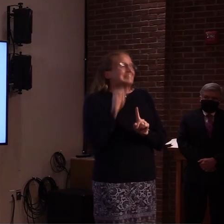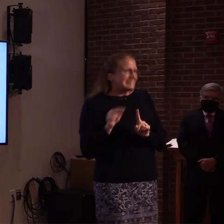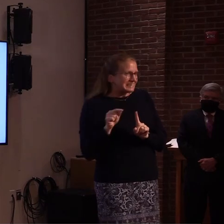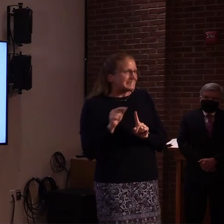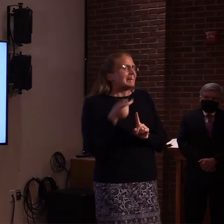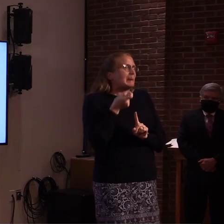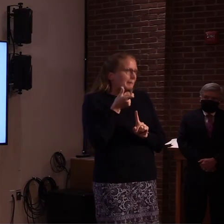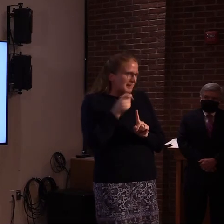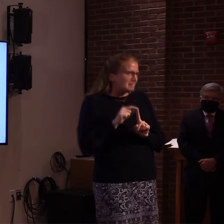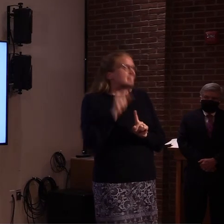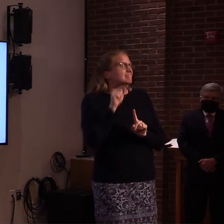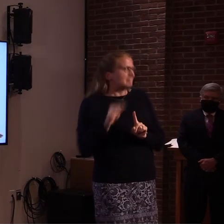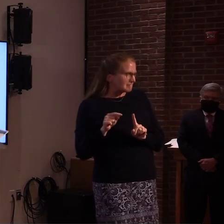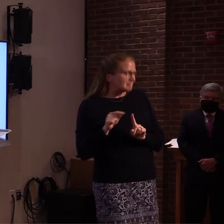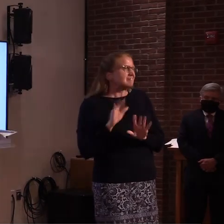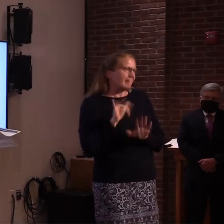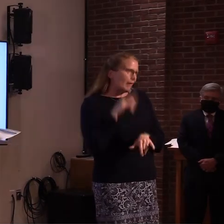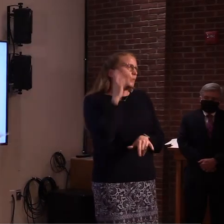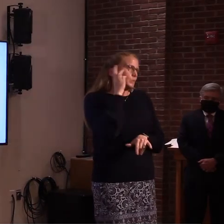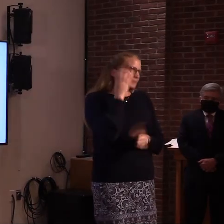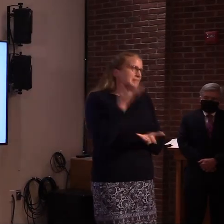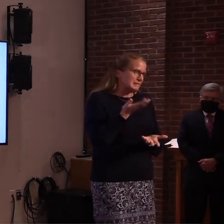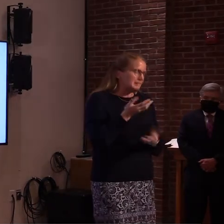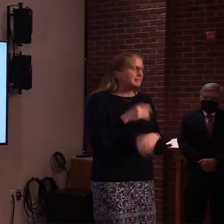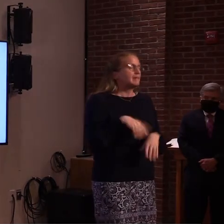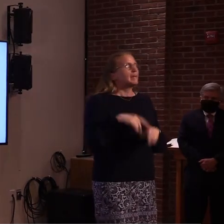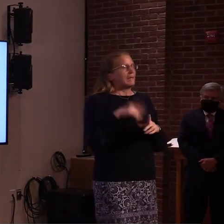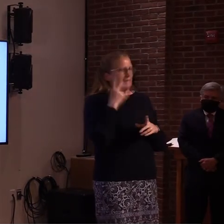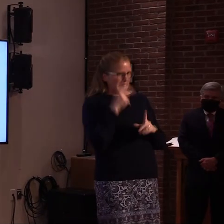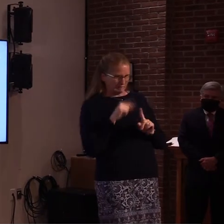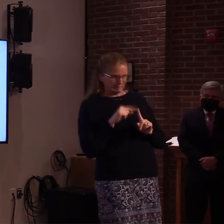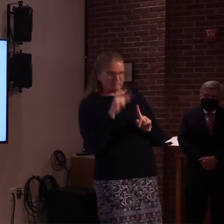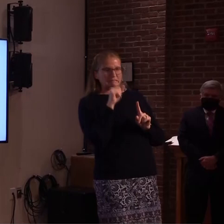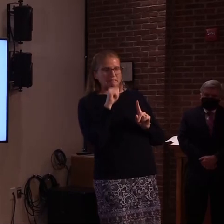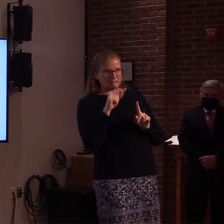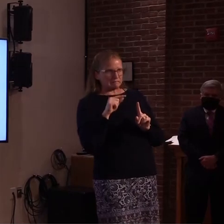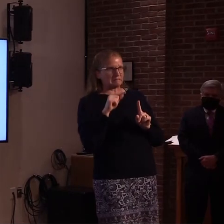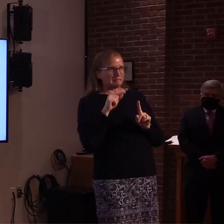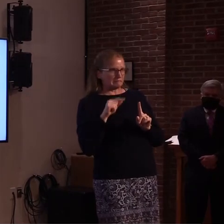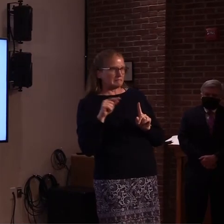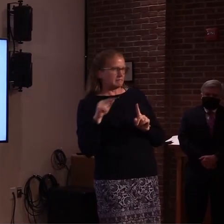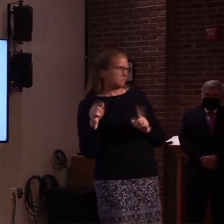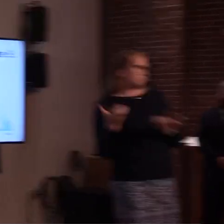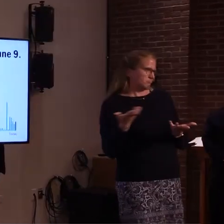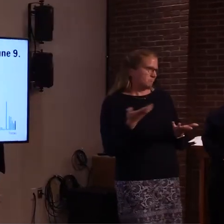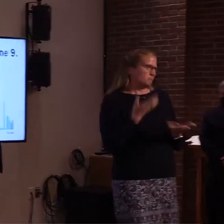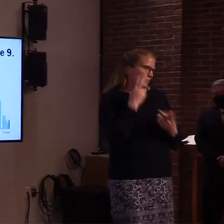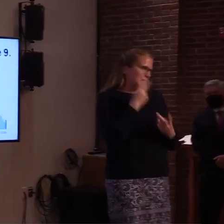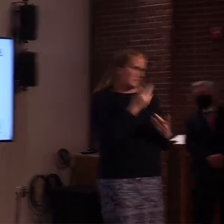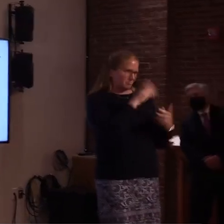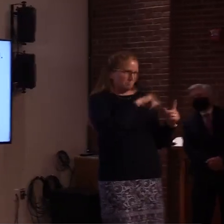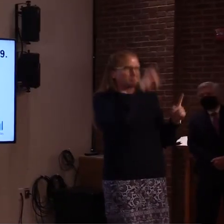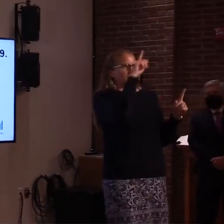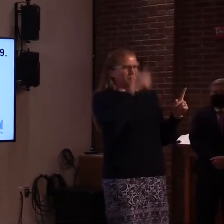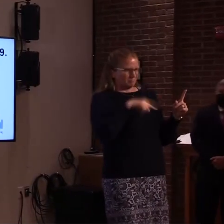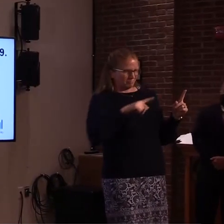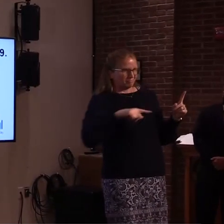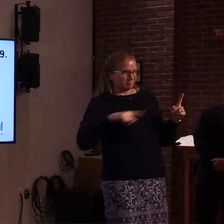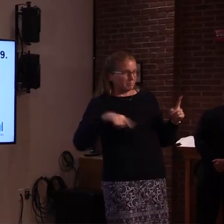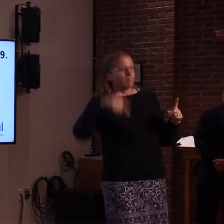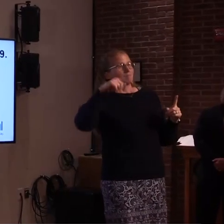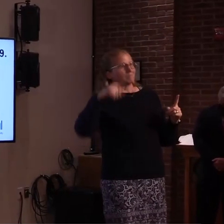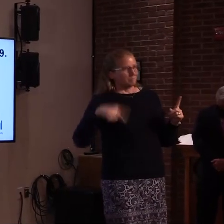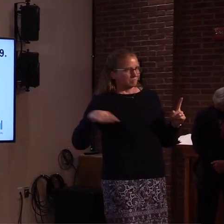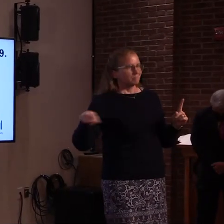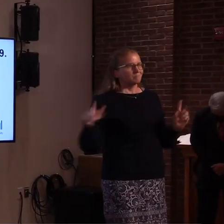about. And you can see the progression of that over the course of time in the short amount of time we've